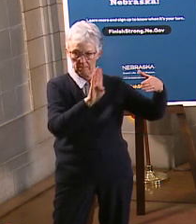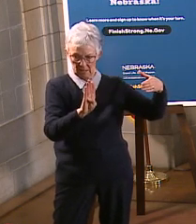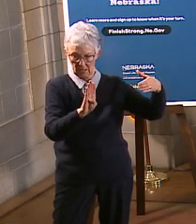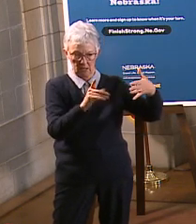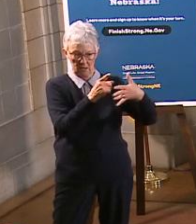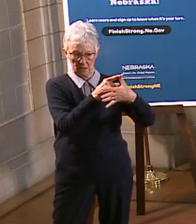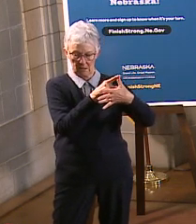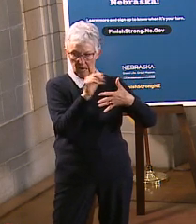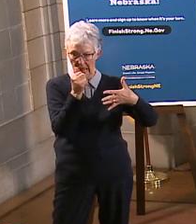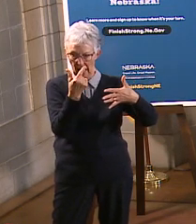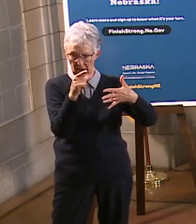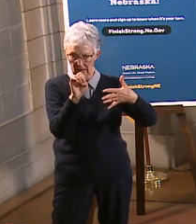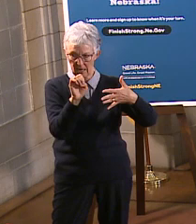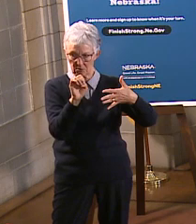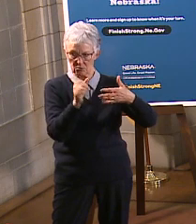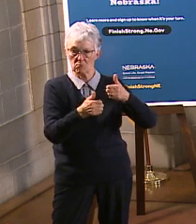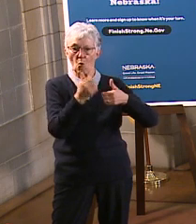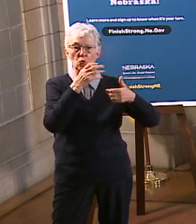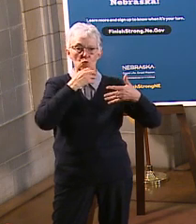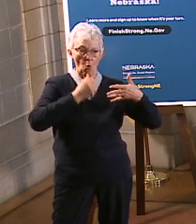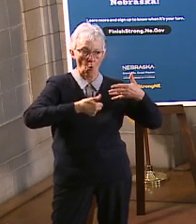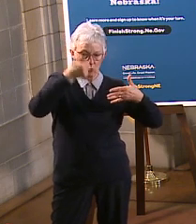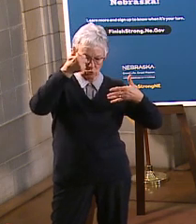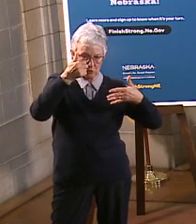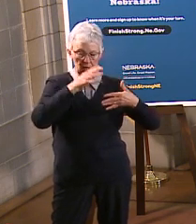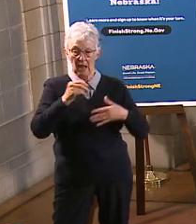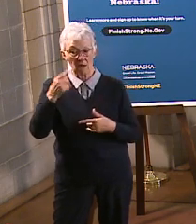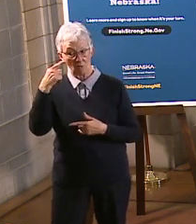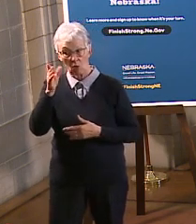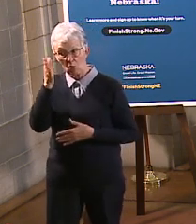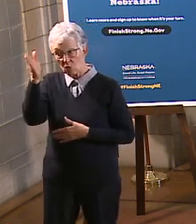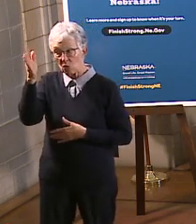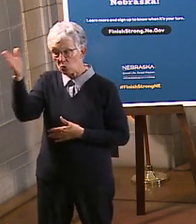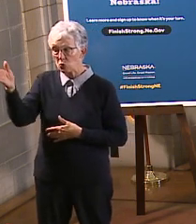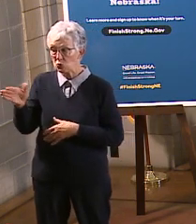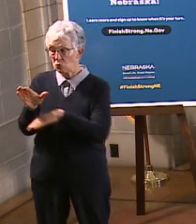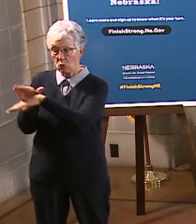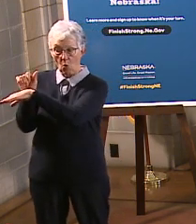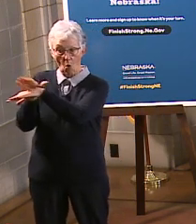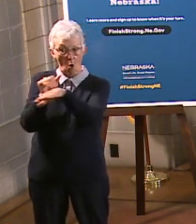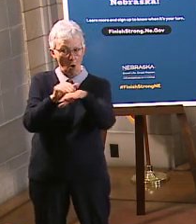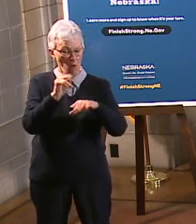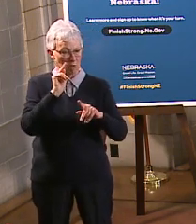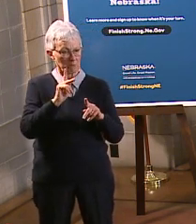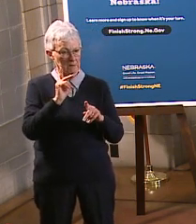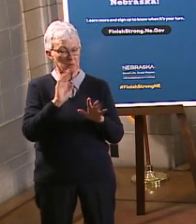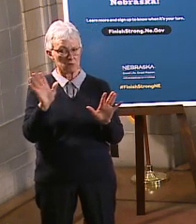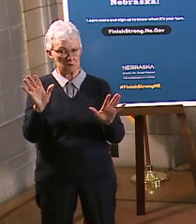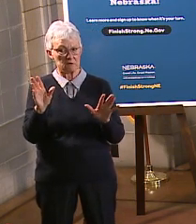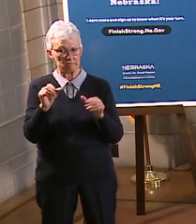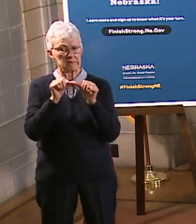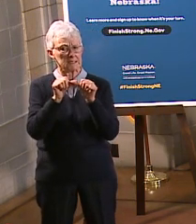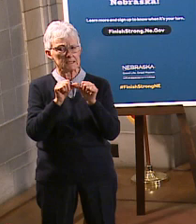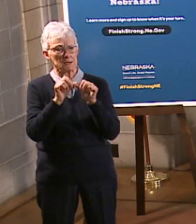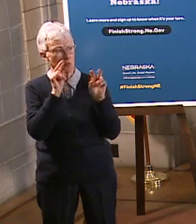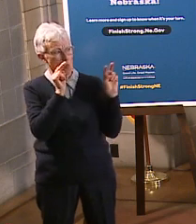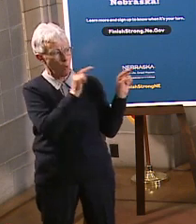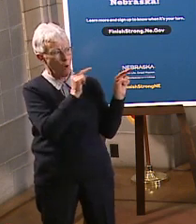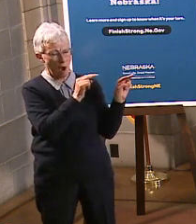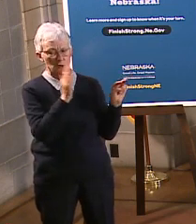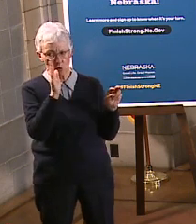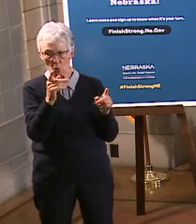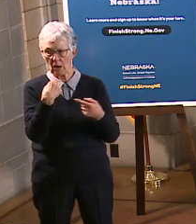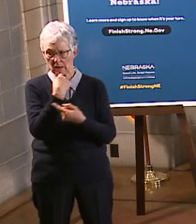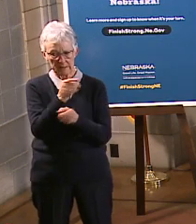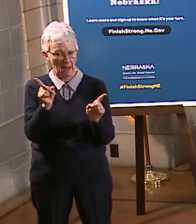hasn't changed. And I would say with regard to future information, just stay tuned. We'll have more information down the road on that too. Brent from Channel